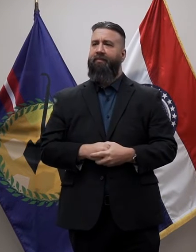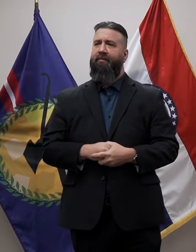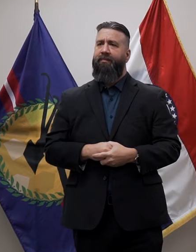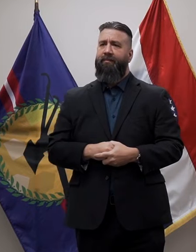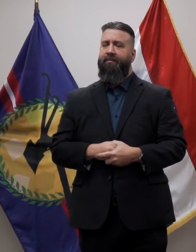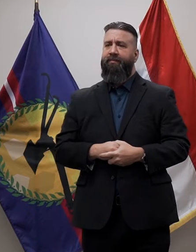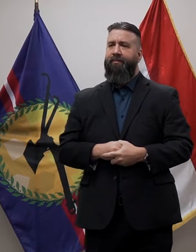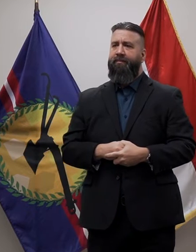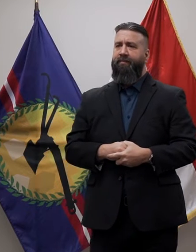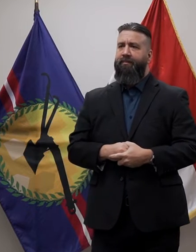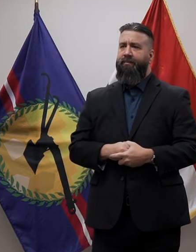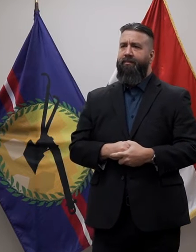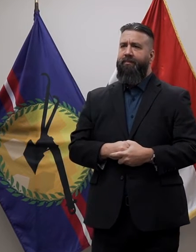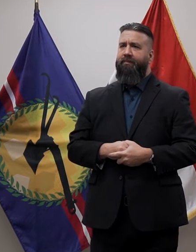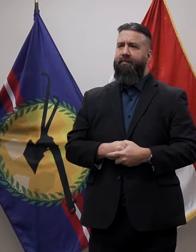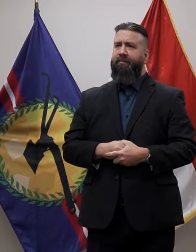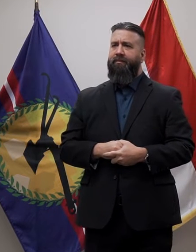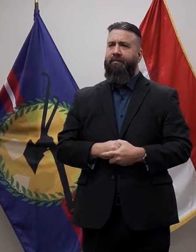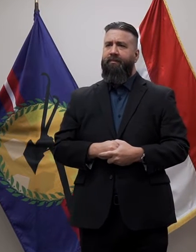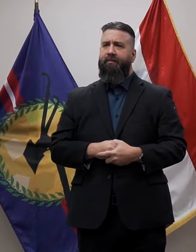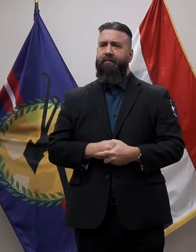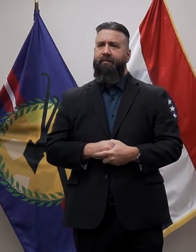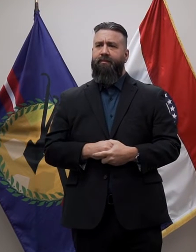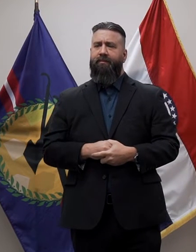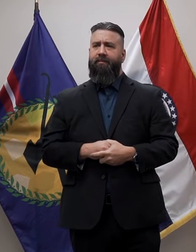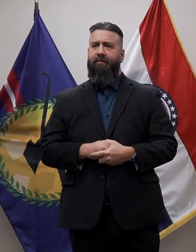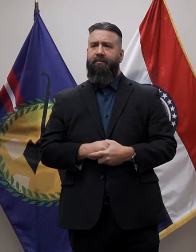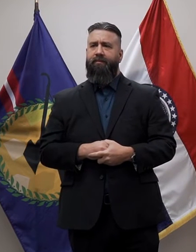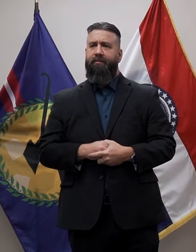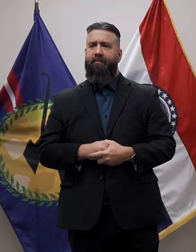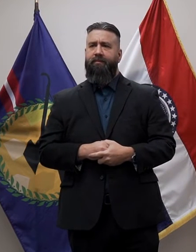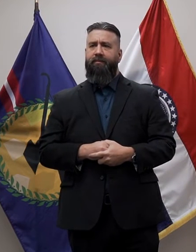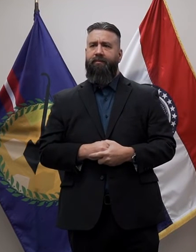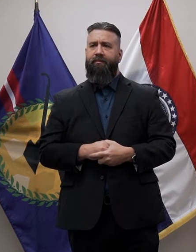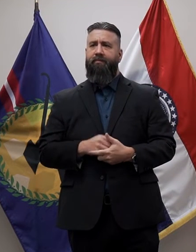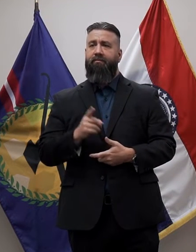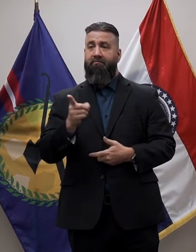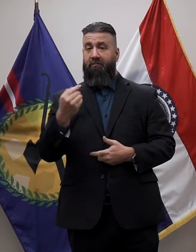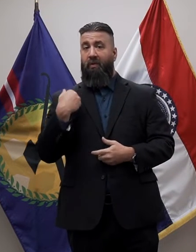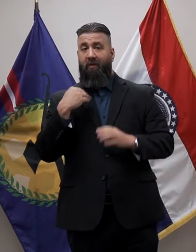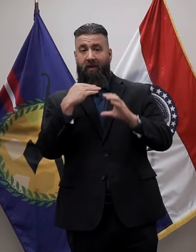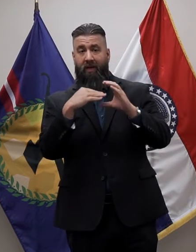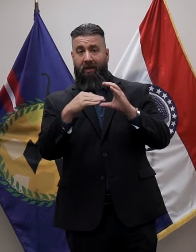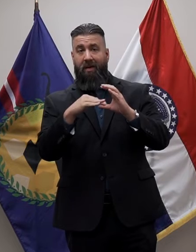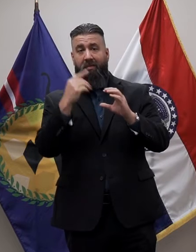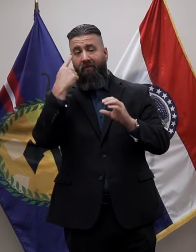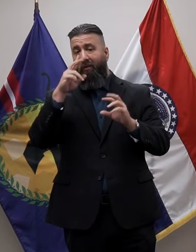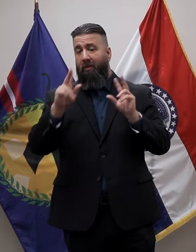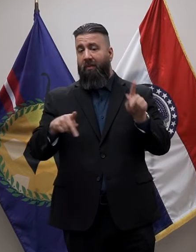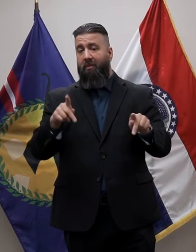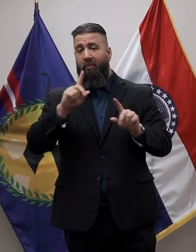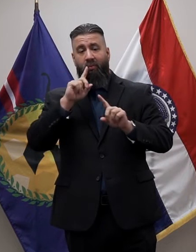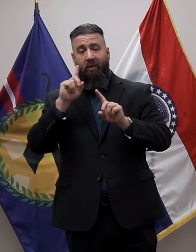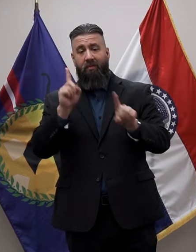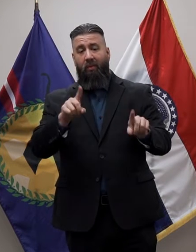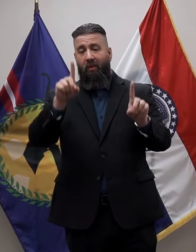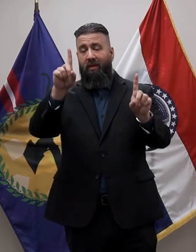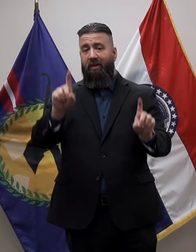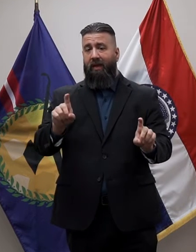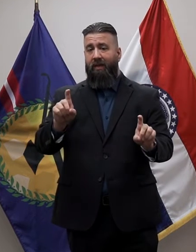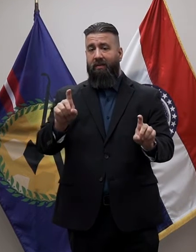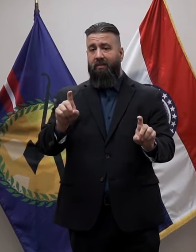you have an email available for people to report their tests. Are you all just wanting to have that